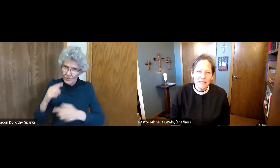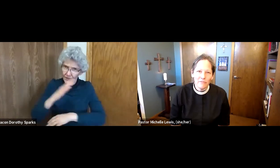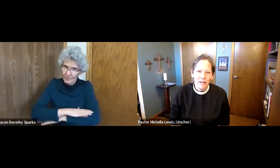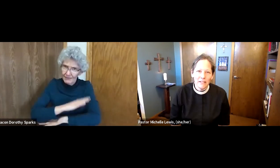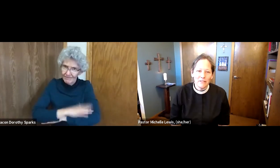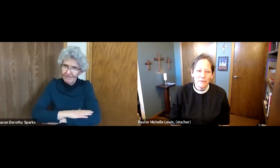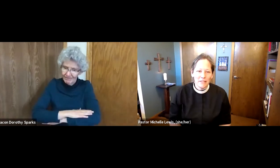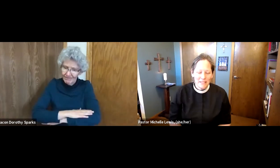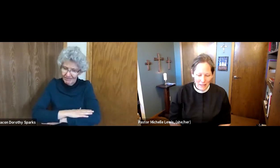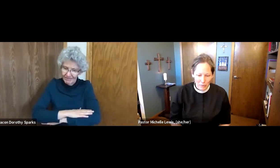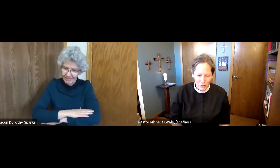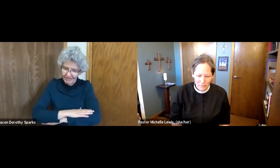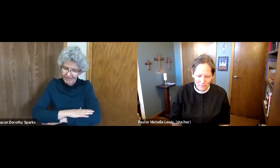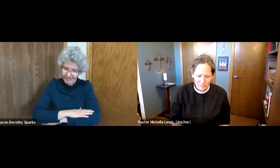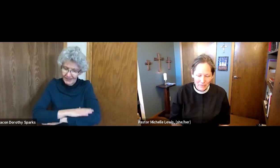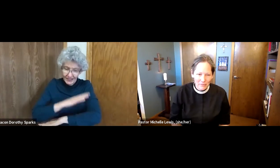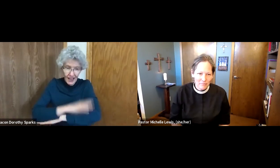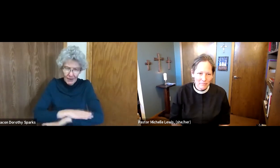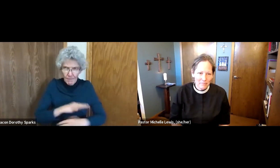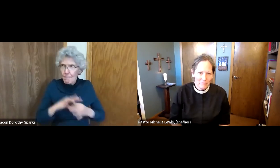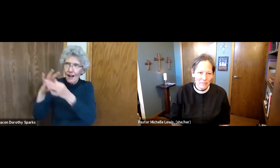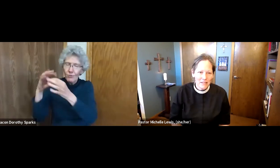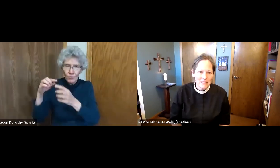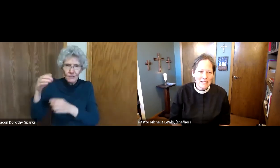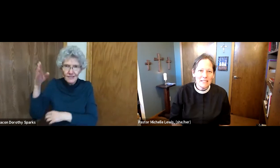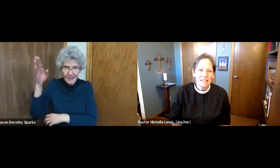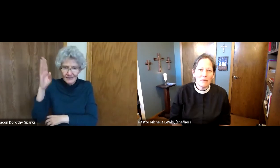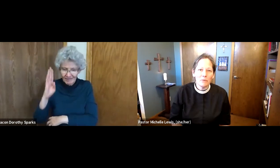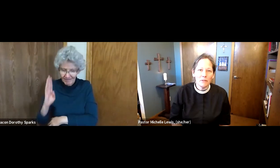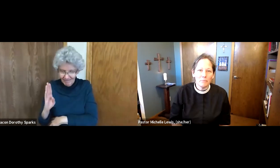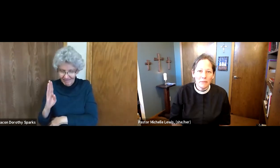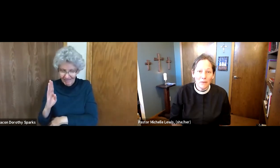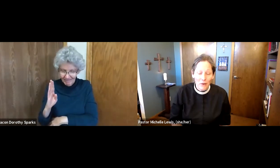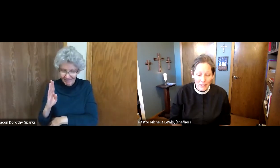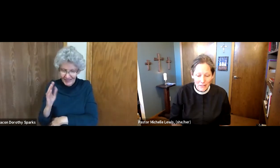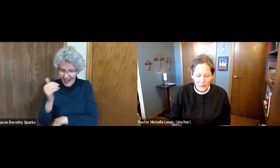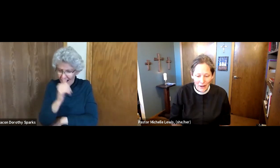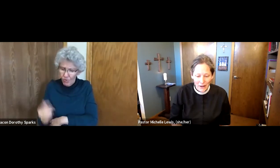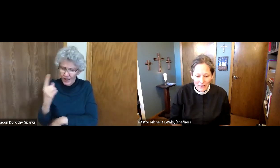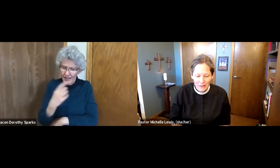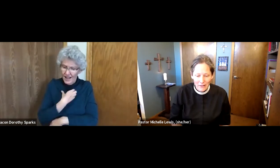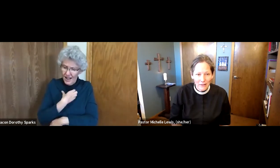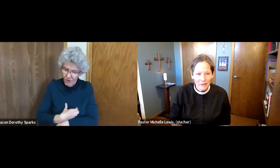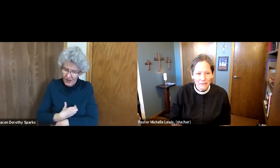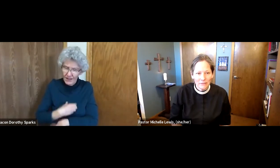everyone is invited to this table, because this table belongs to